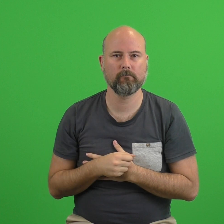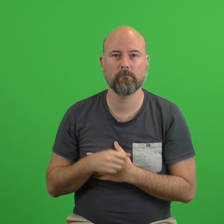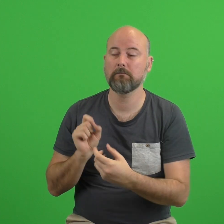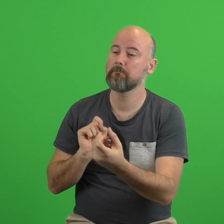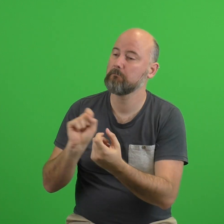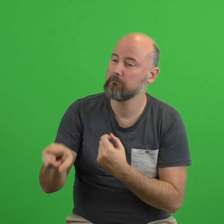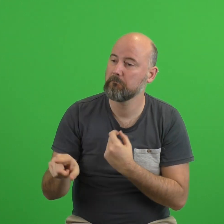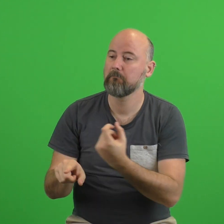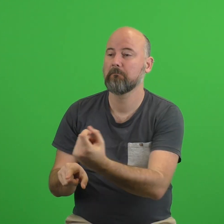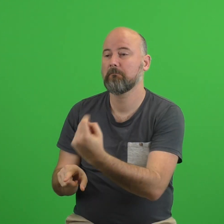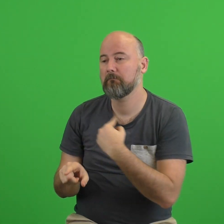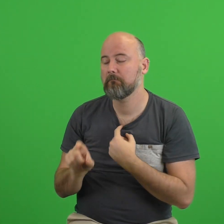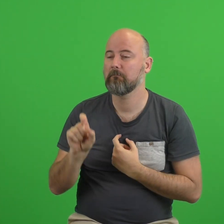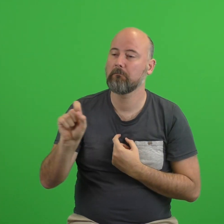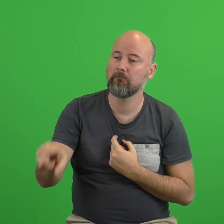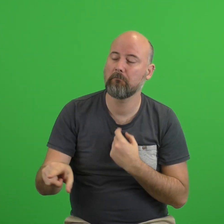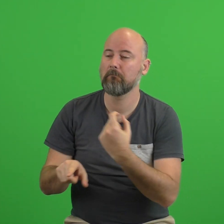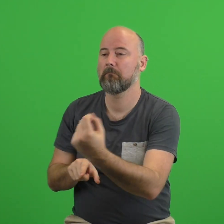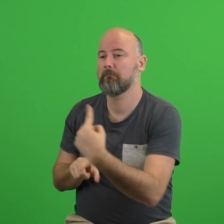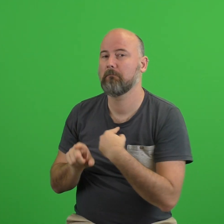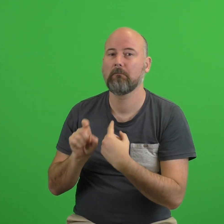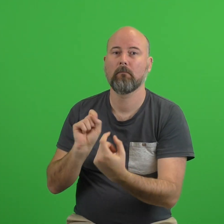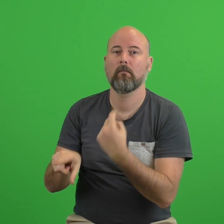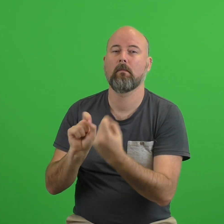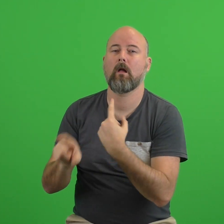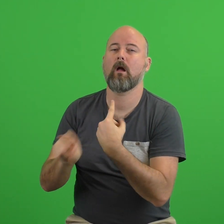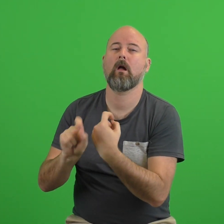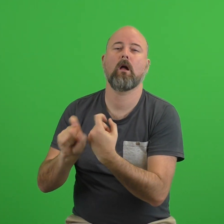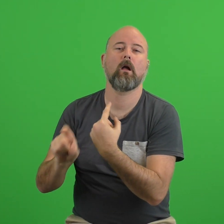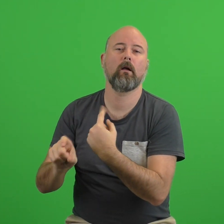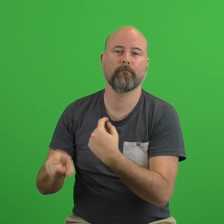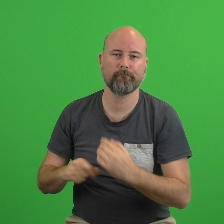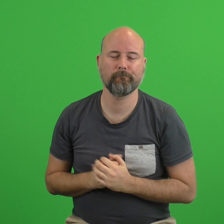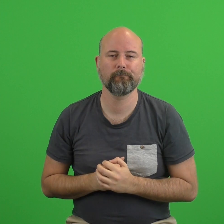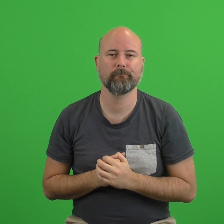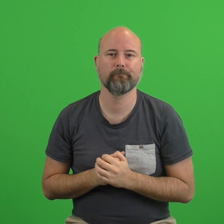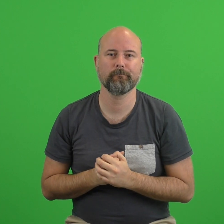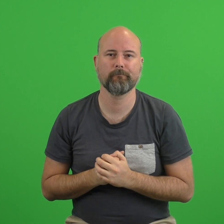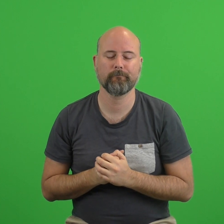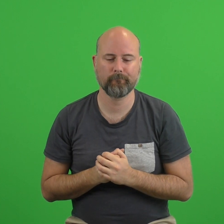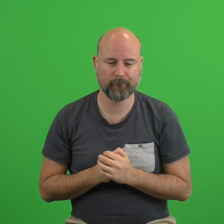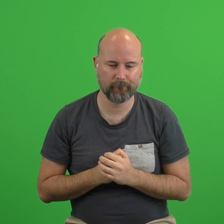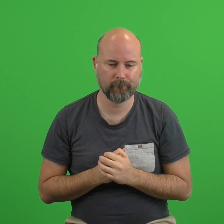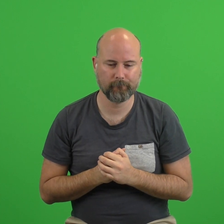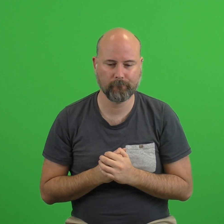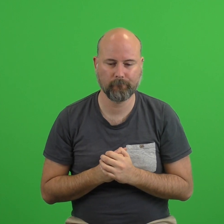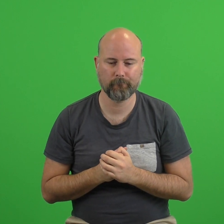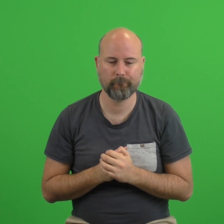So you can show the speed as well. We were sort of casually emailing back and forth, or we were frantically emailing back and forth.